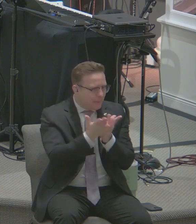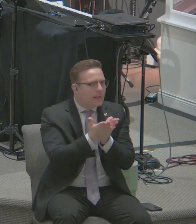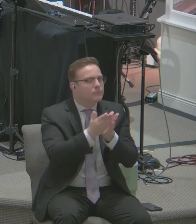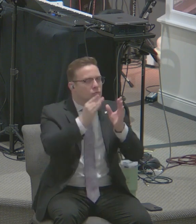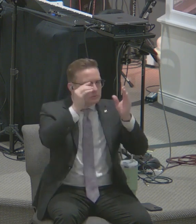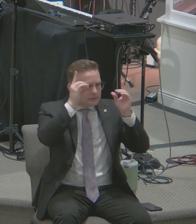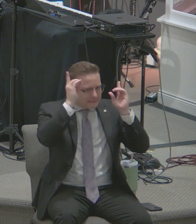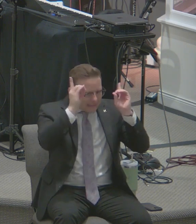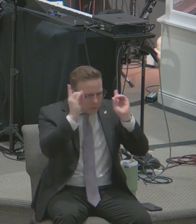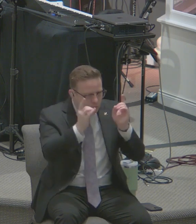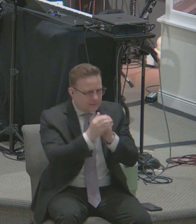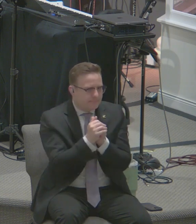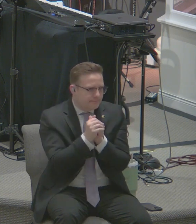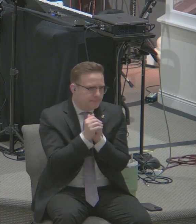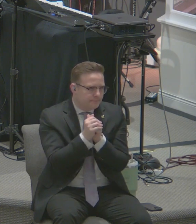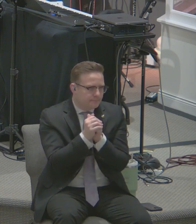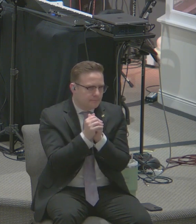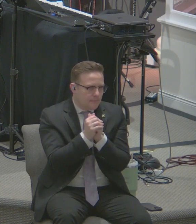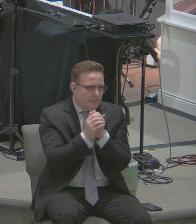doctrine,